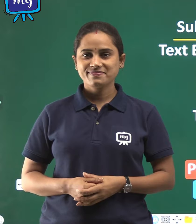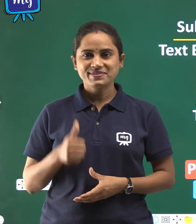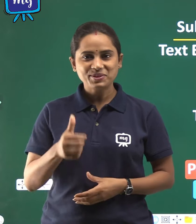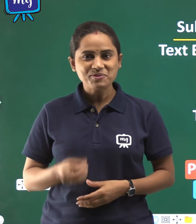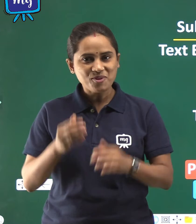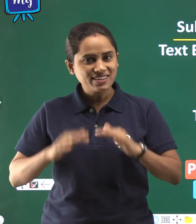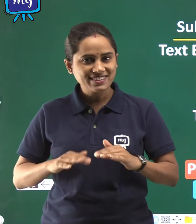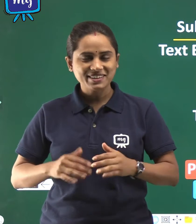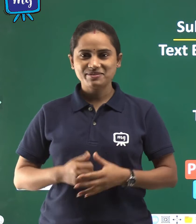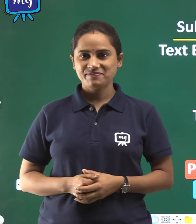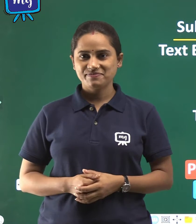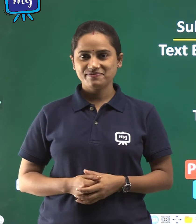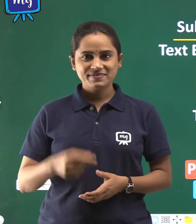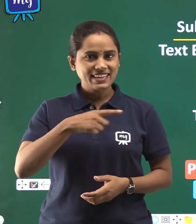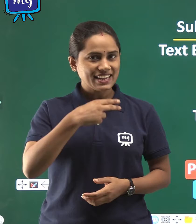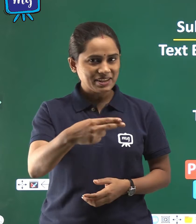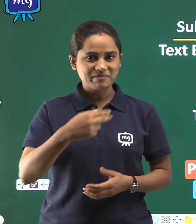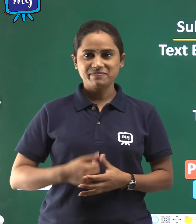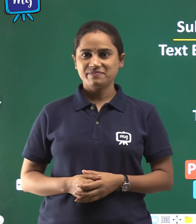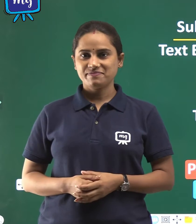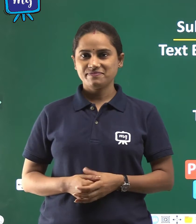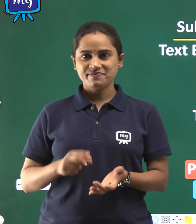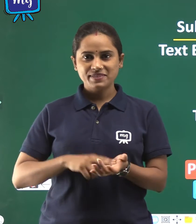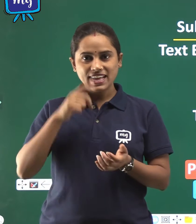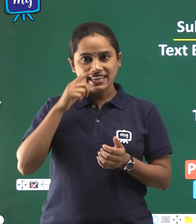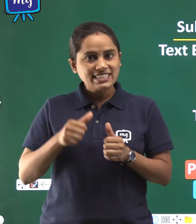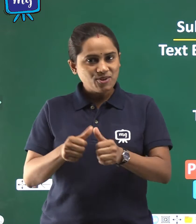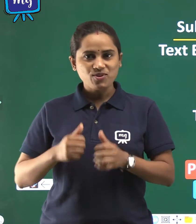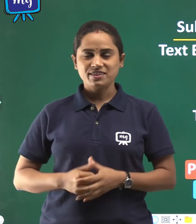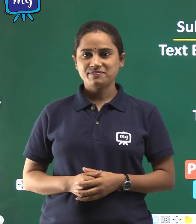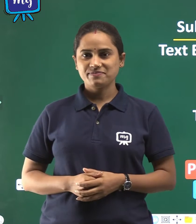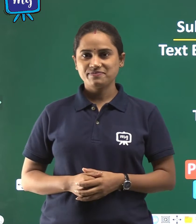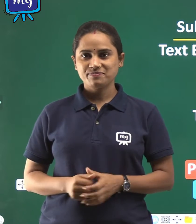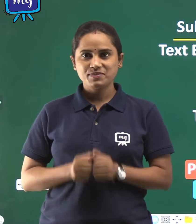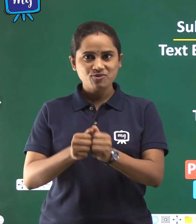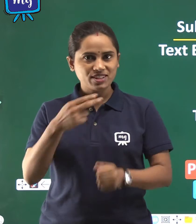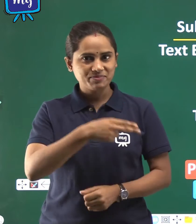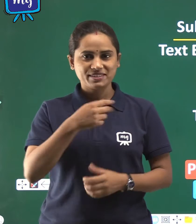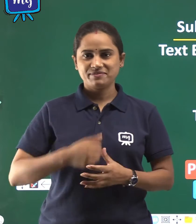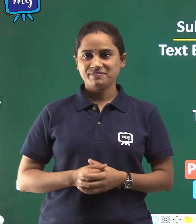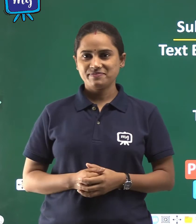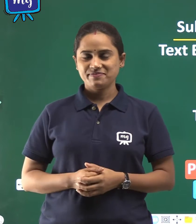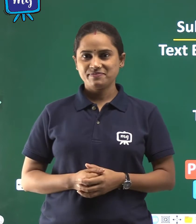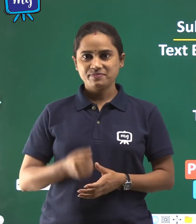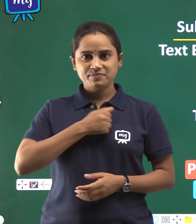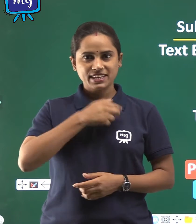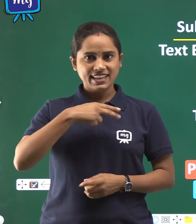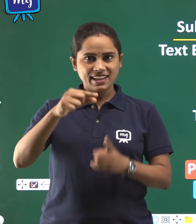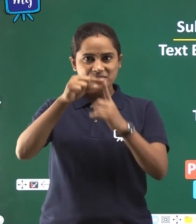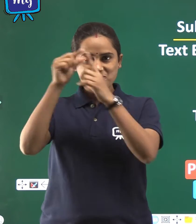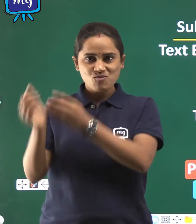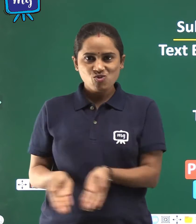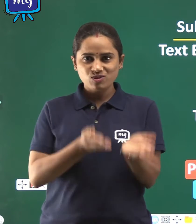Good morning children. I am Nishi Arora. With me Pooja